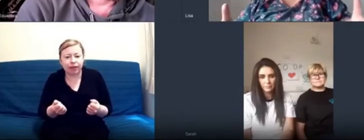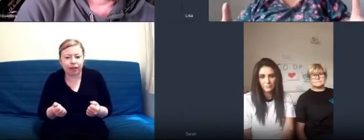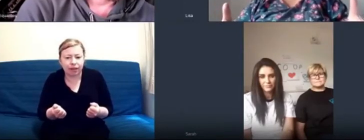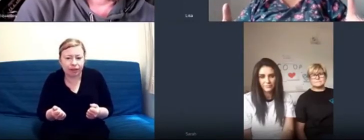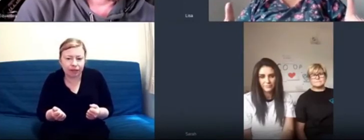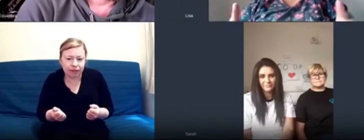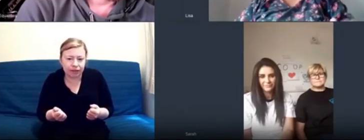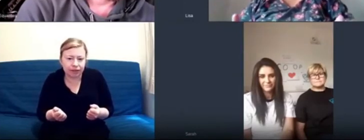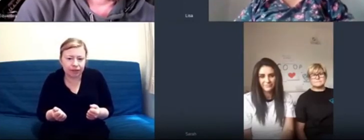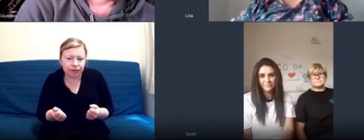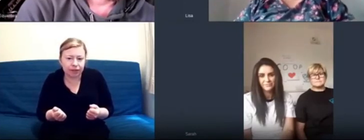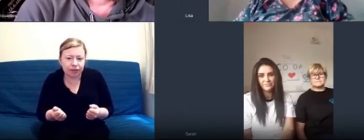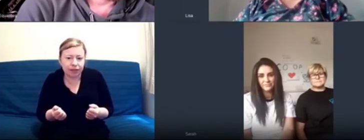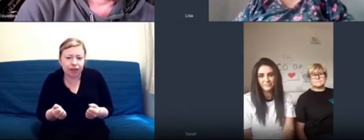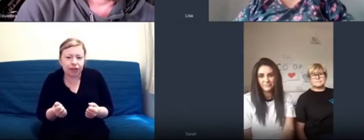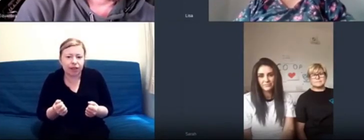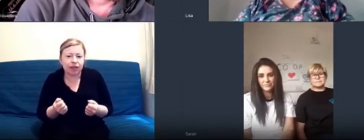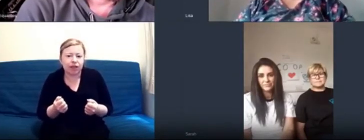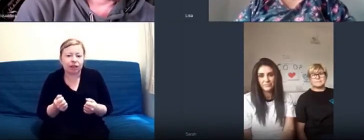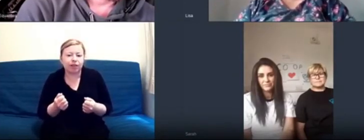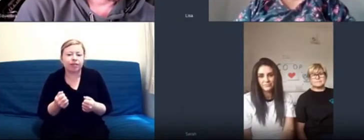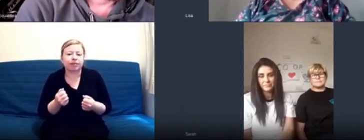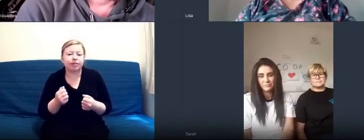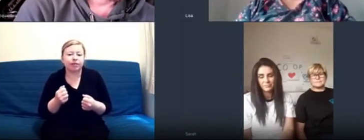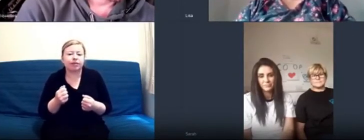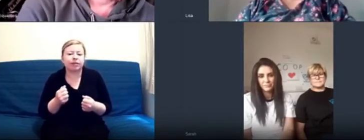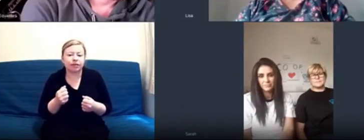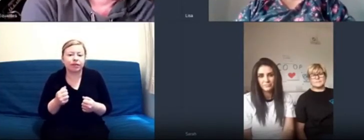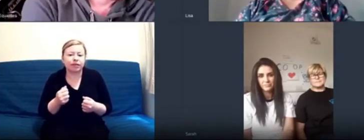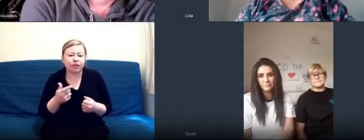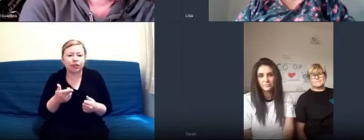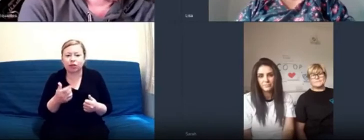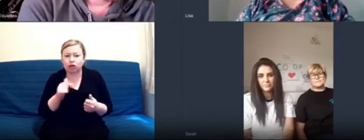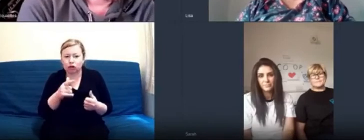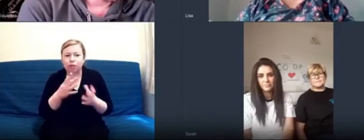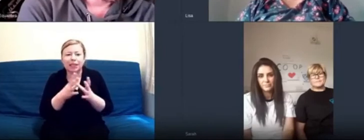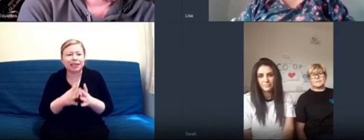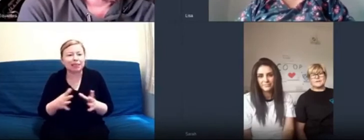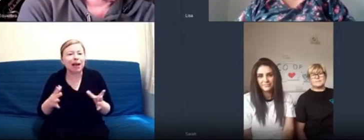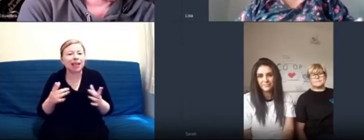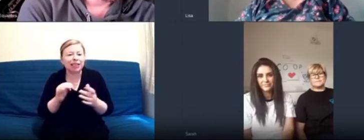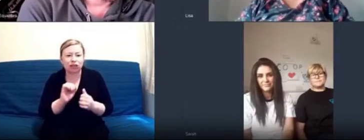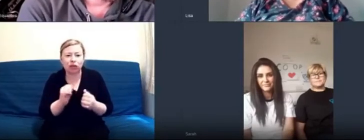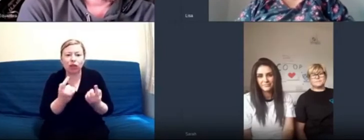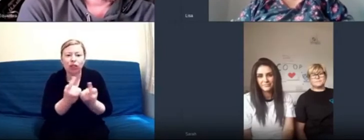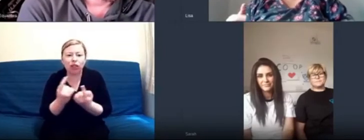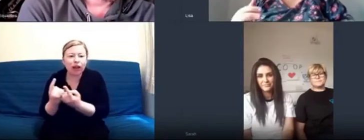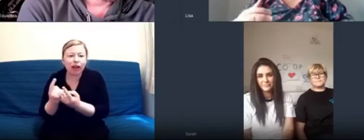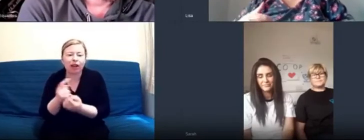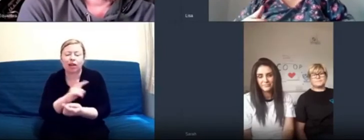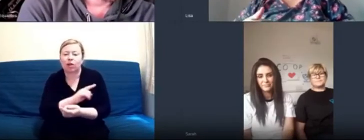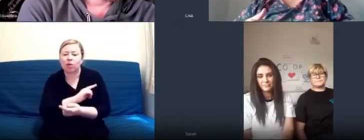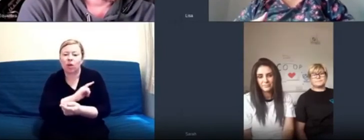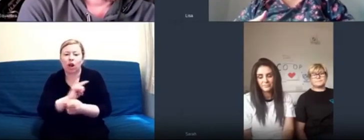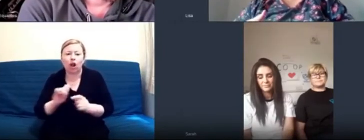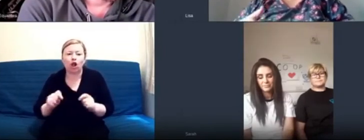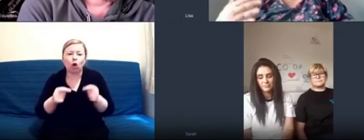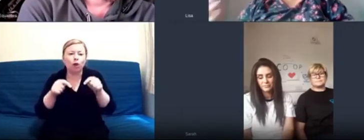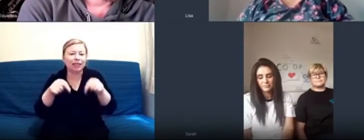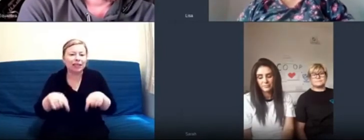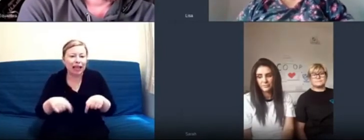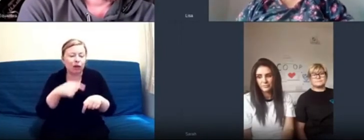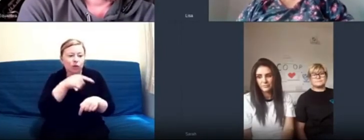expanding areas that he might not have expected to do at the beginning. And it's because of lockdown, you've had